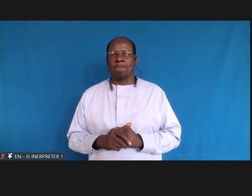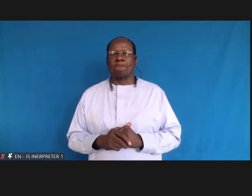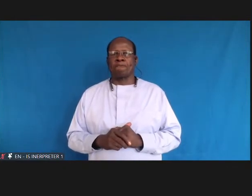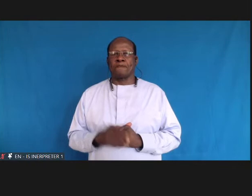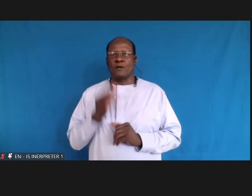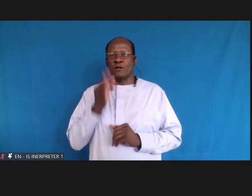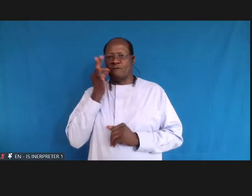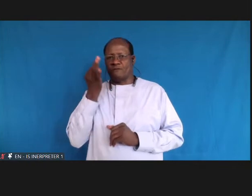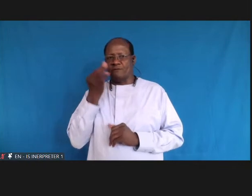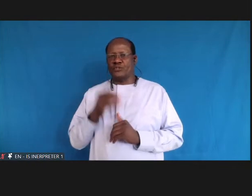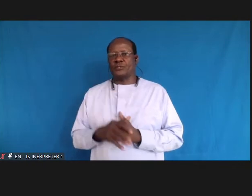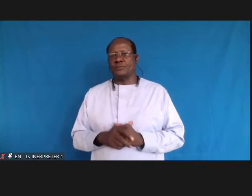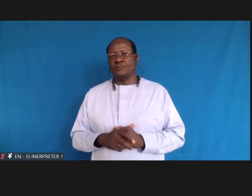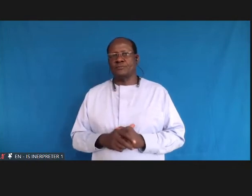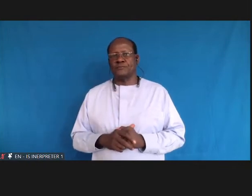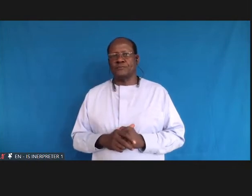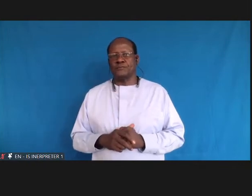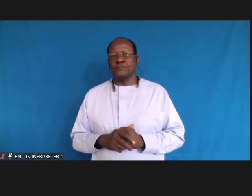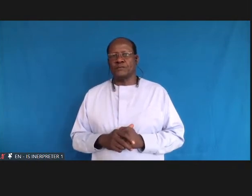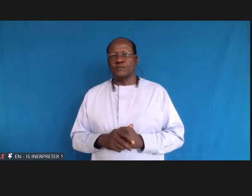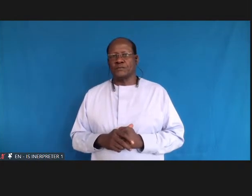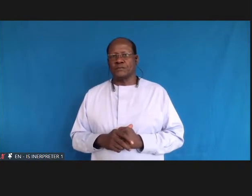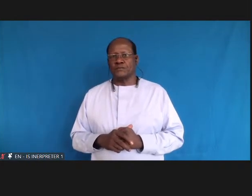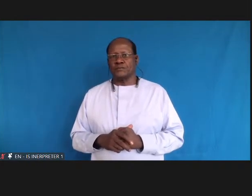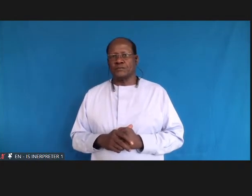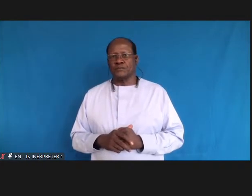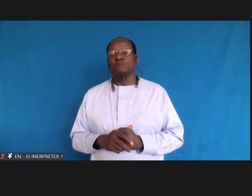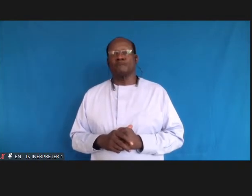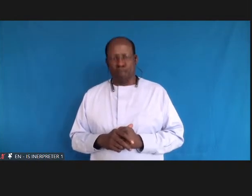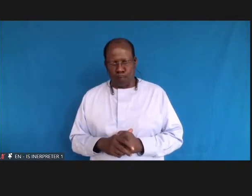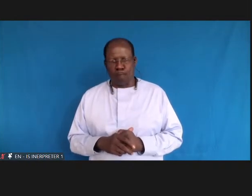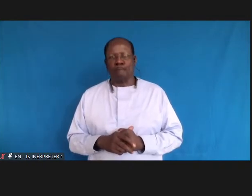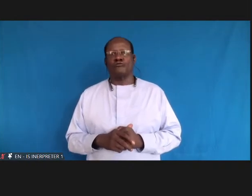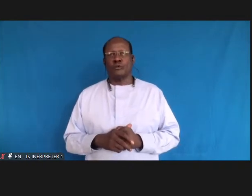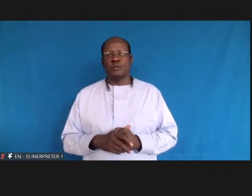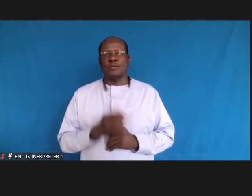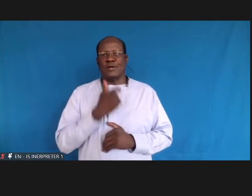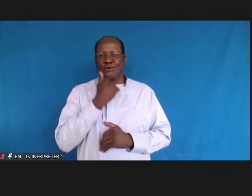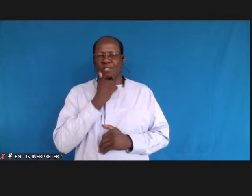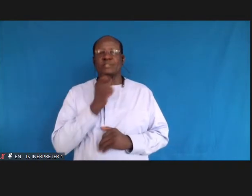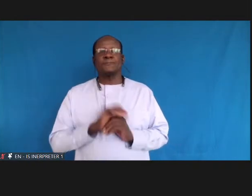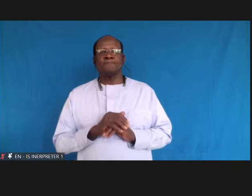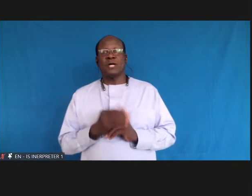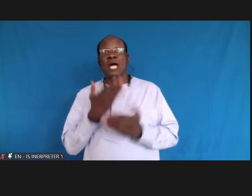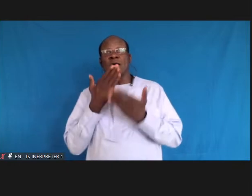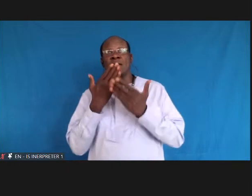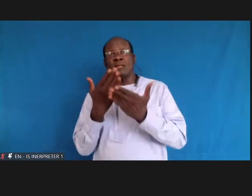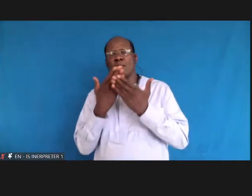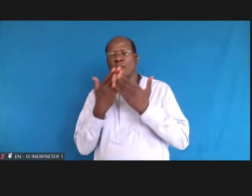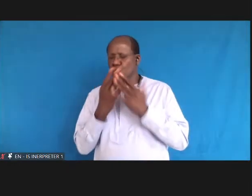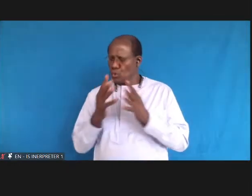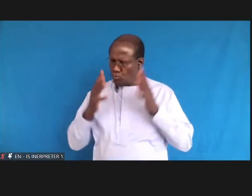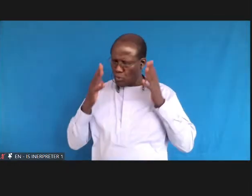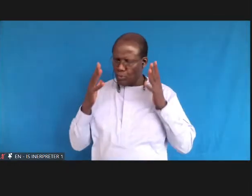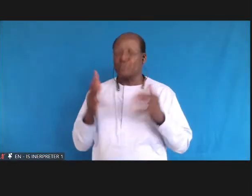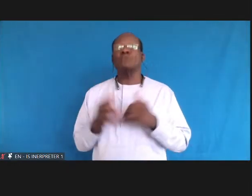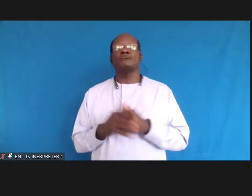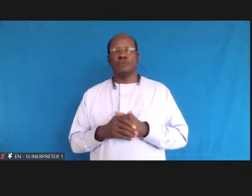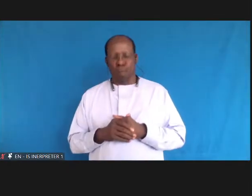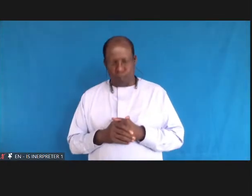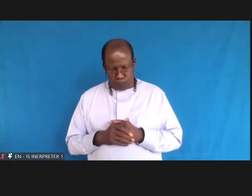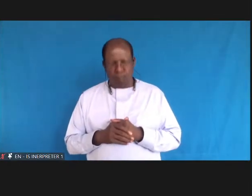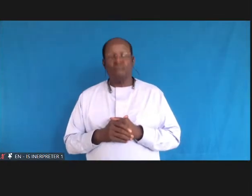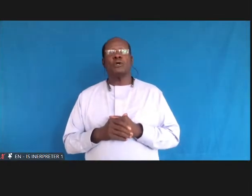Les préoccupations étaient... Thank you very much. The concerns expressed were very relevant